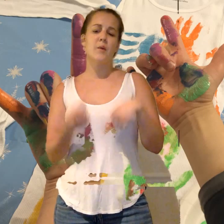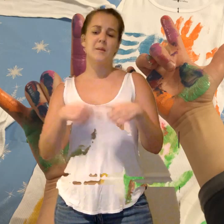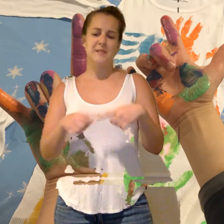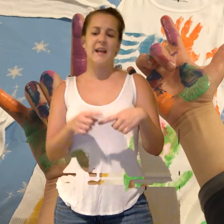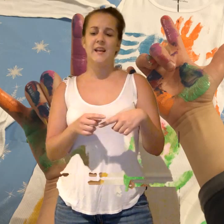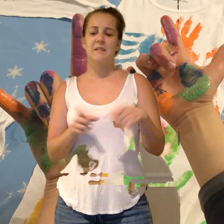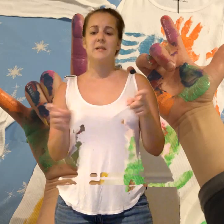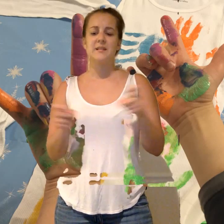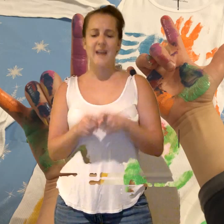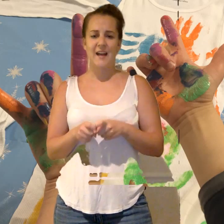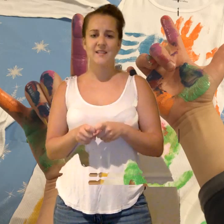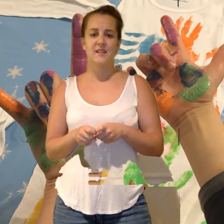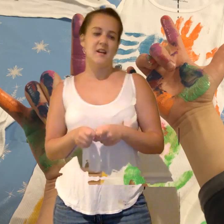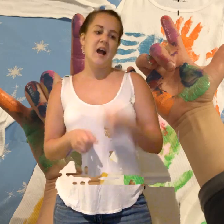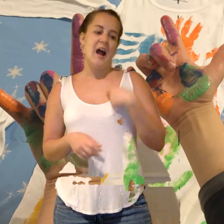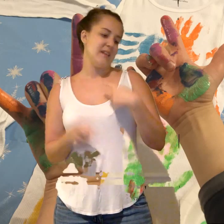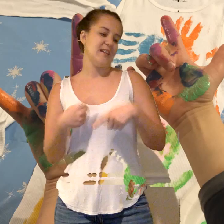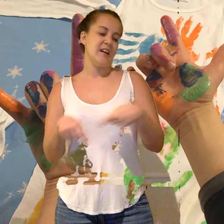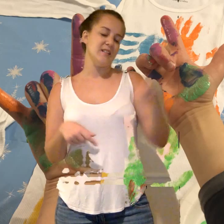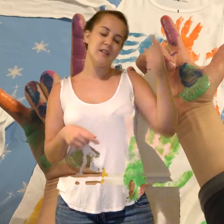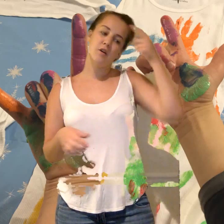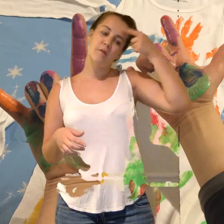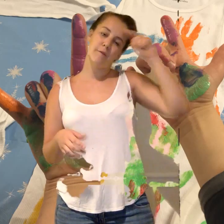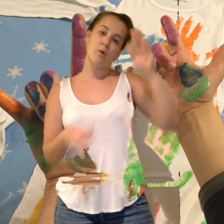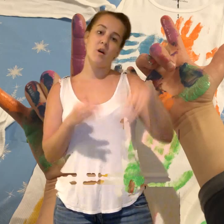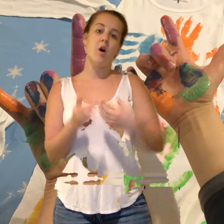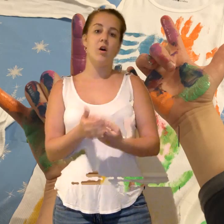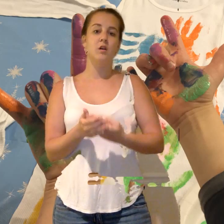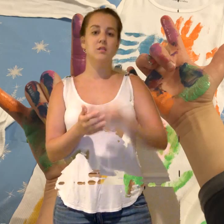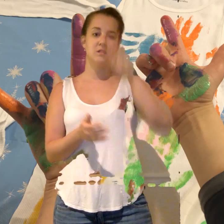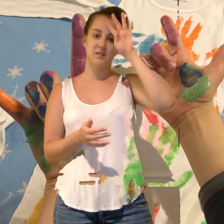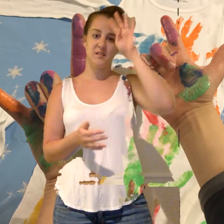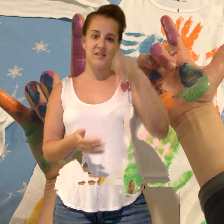what I'm signing, I signed for all design.